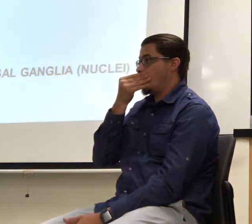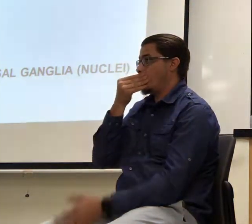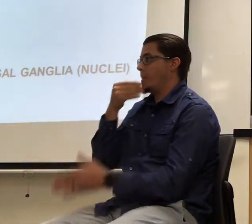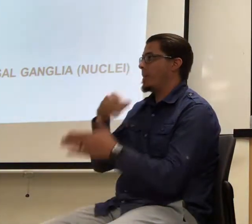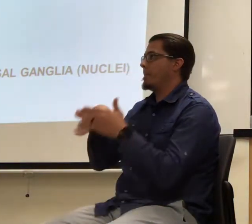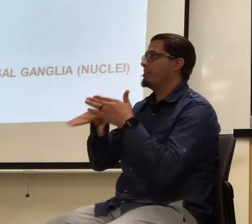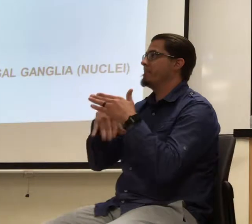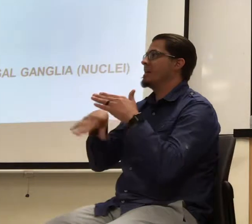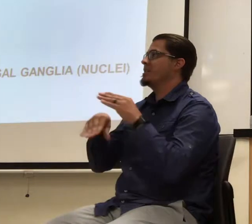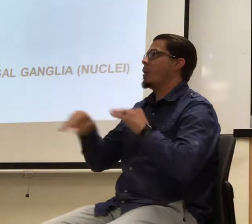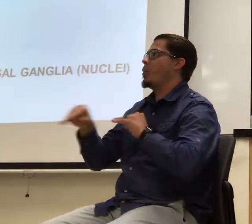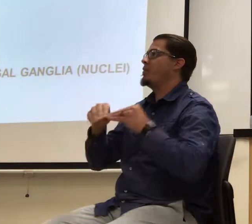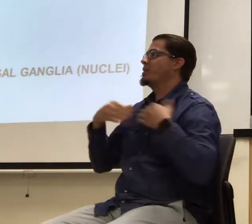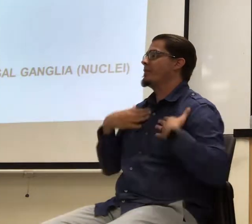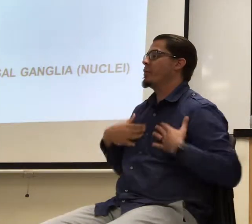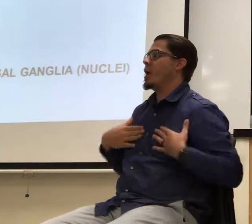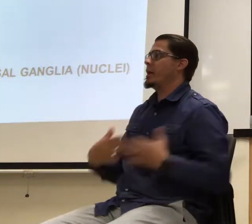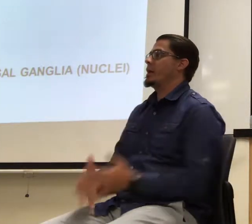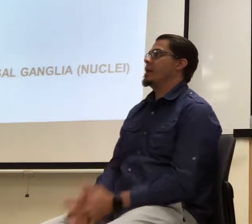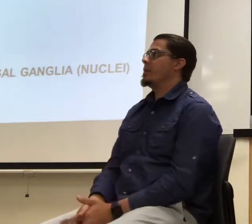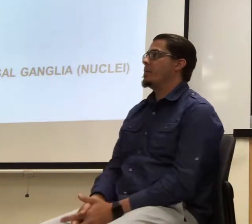basic movements.